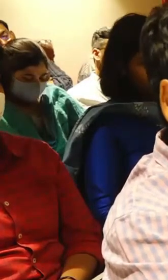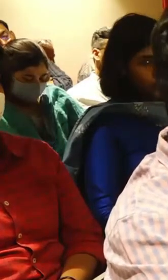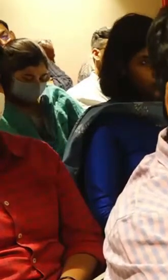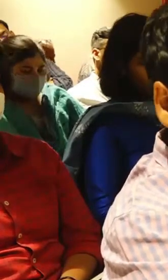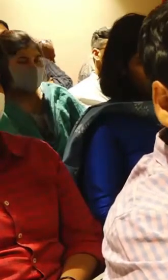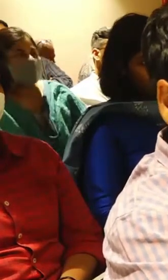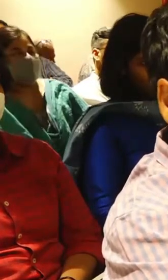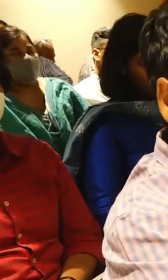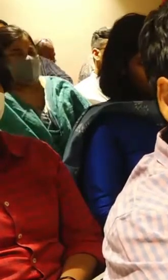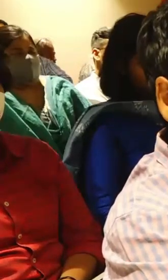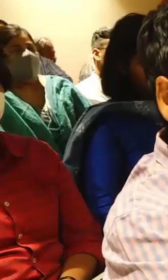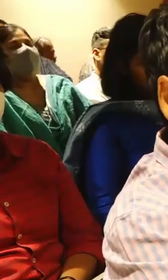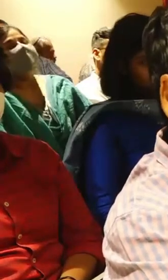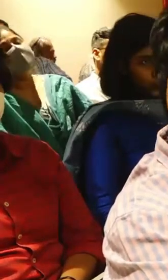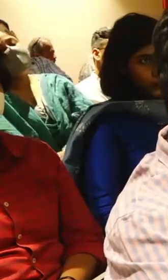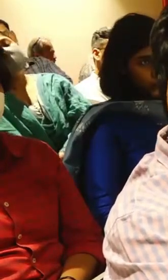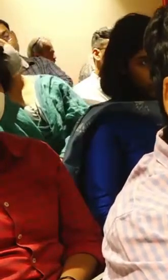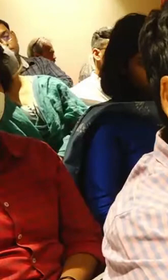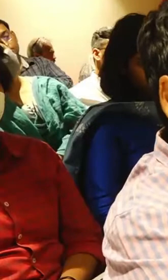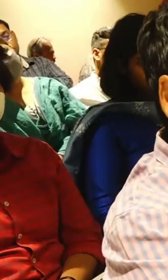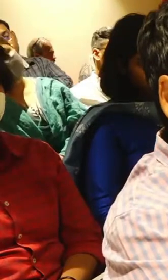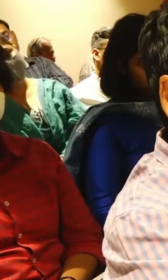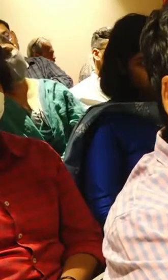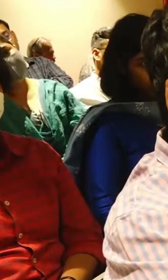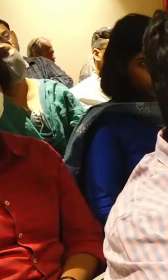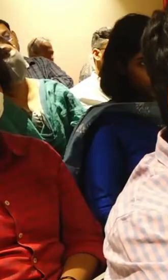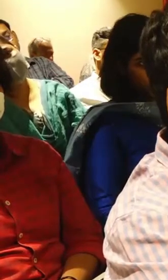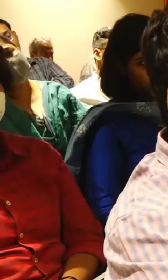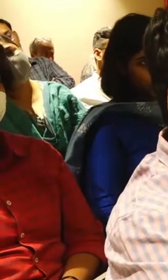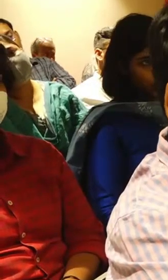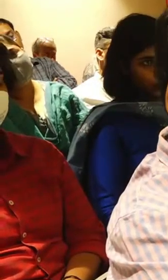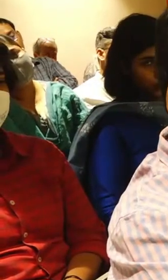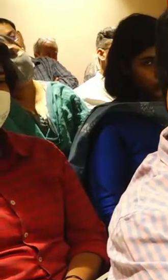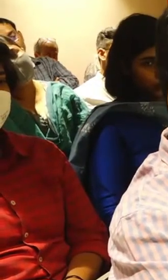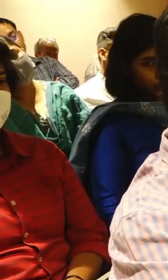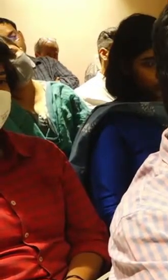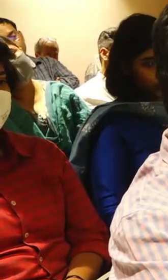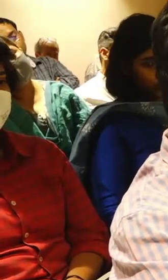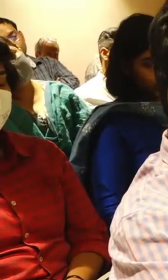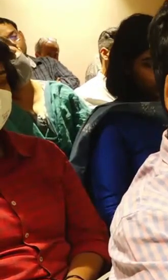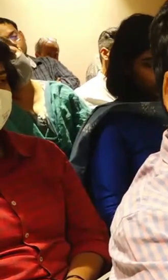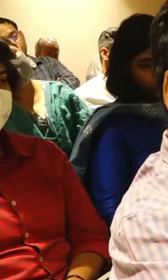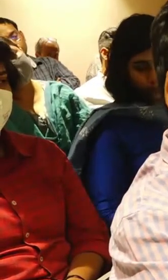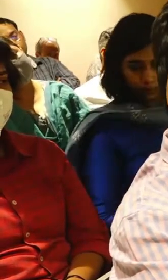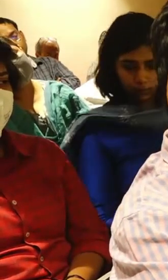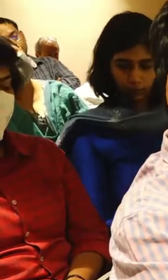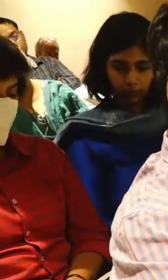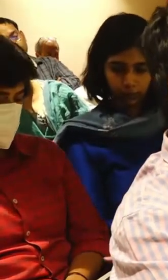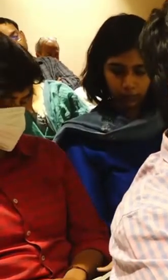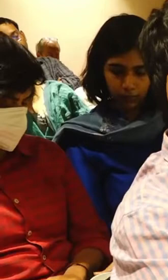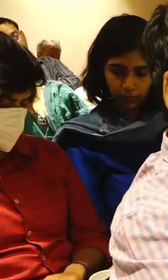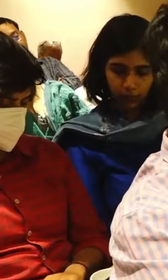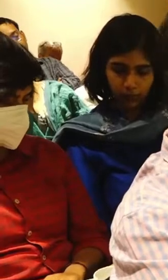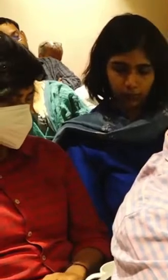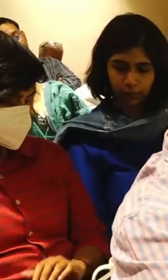little bit off kilter. And there are many things now that are recognized as part of this right to life, and